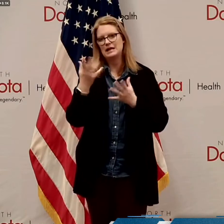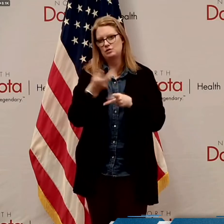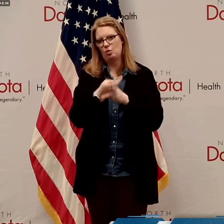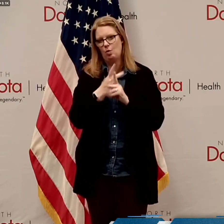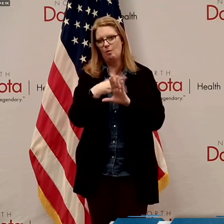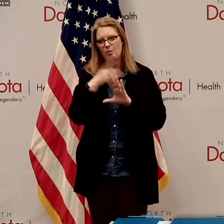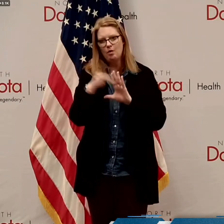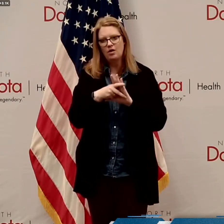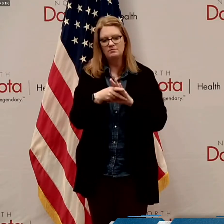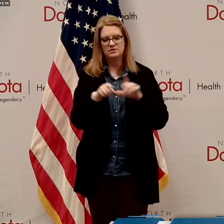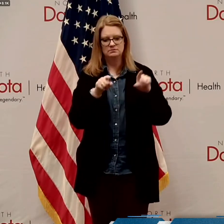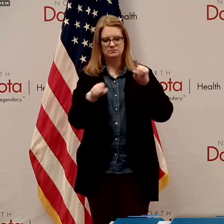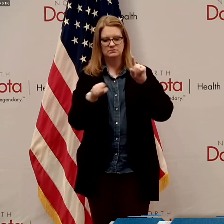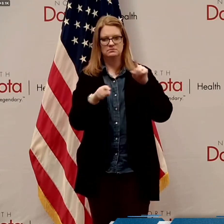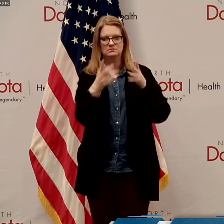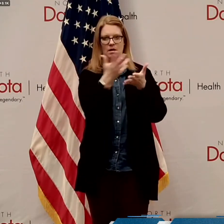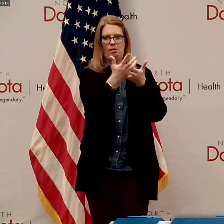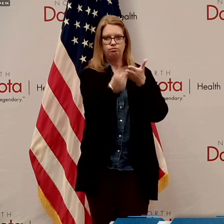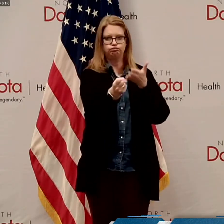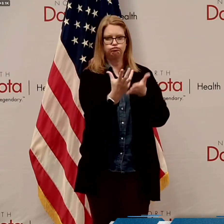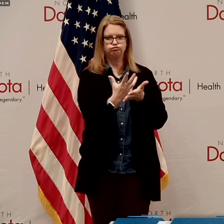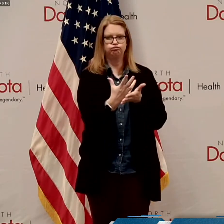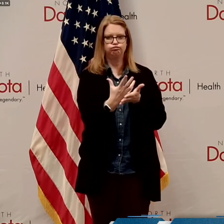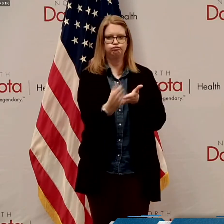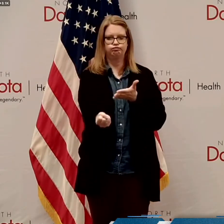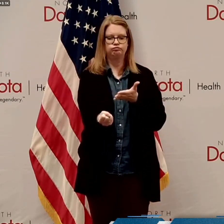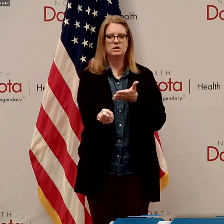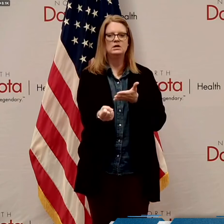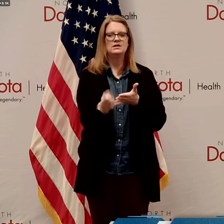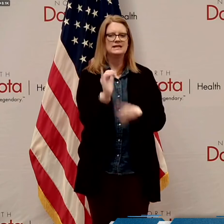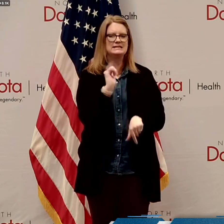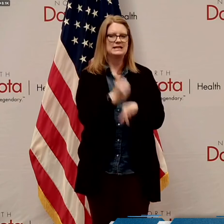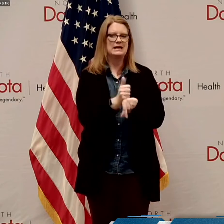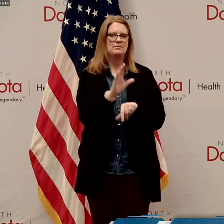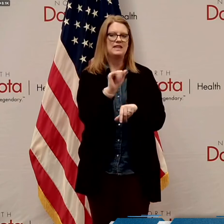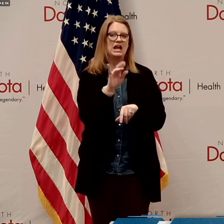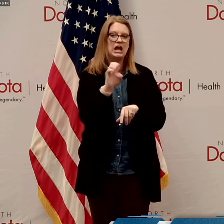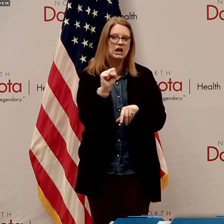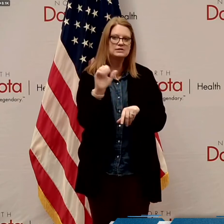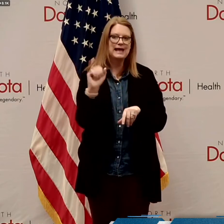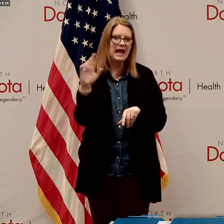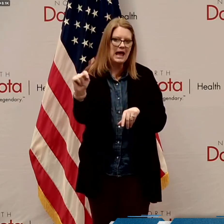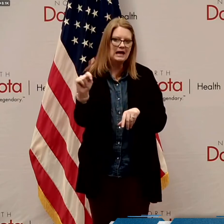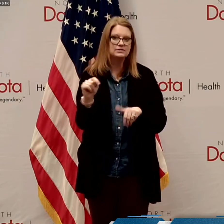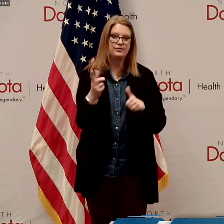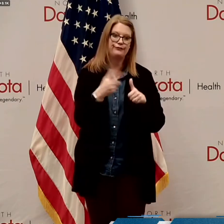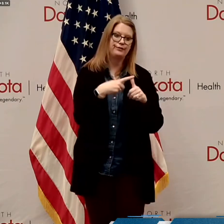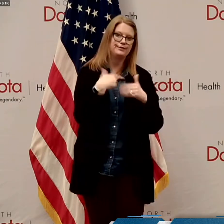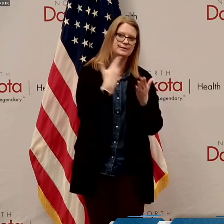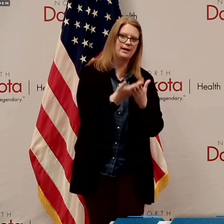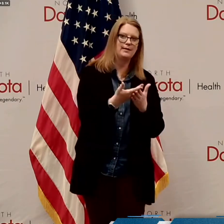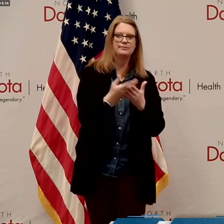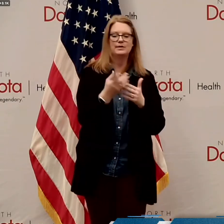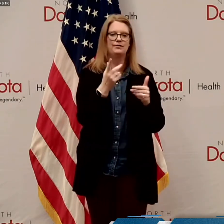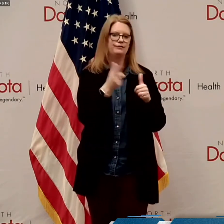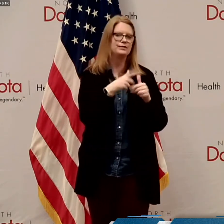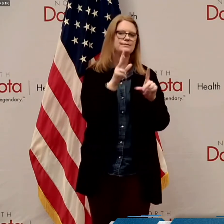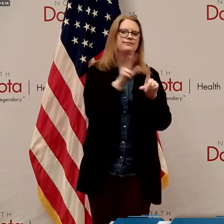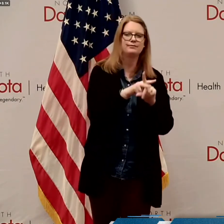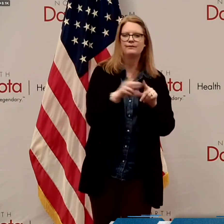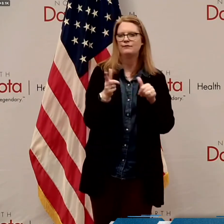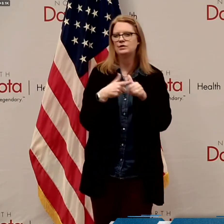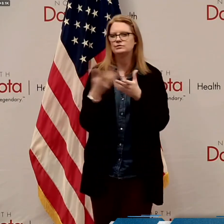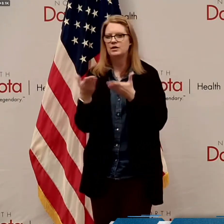those funding streams were created in the CARES Act. Both of them were on a first come, first serve, and the money is